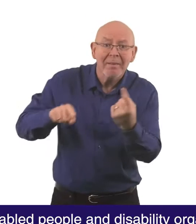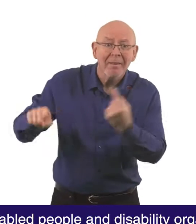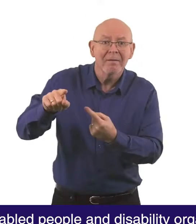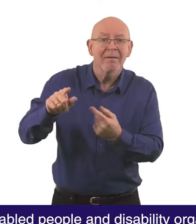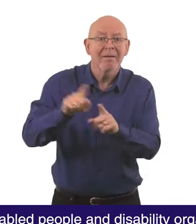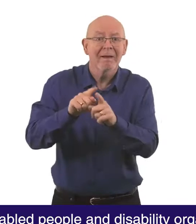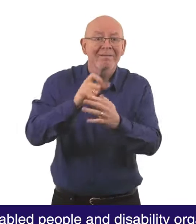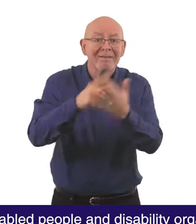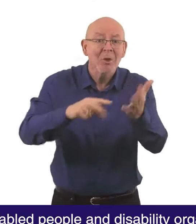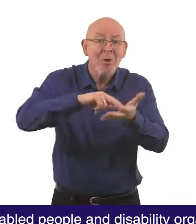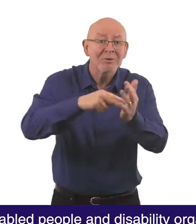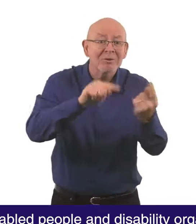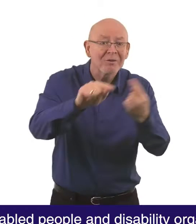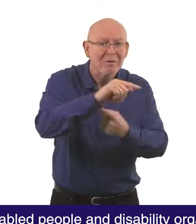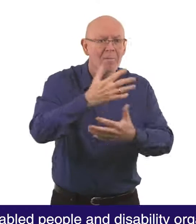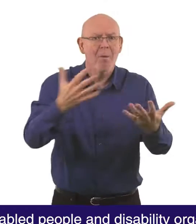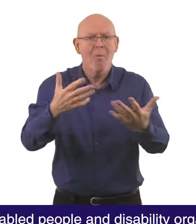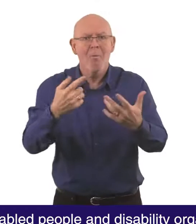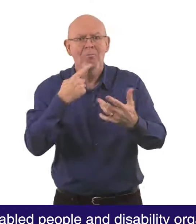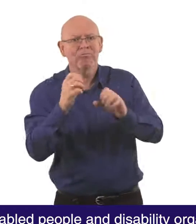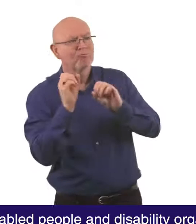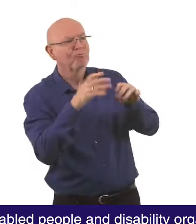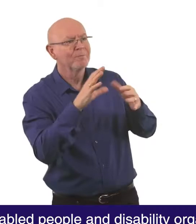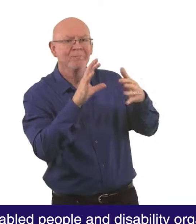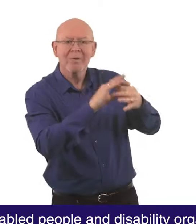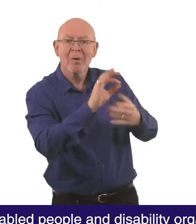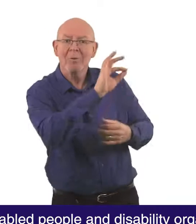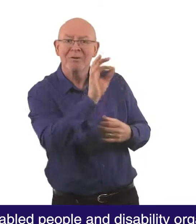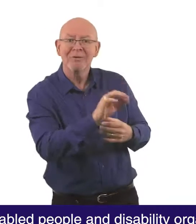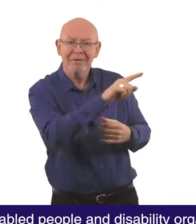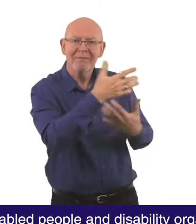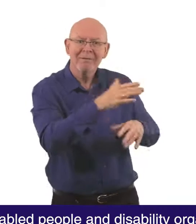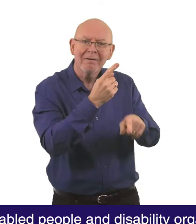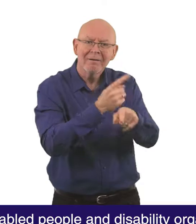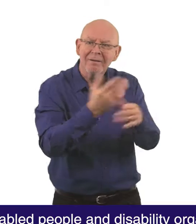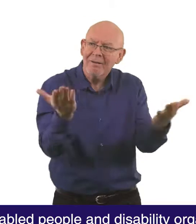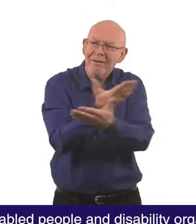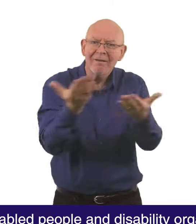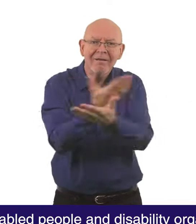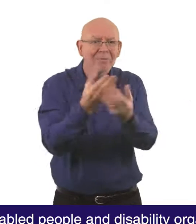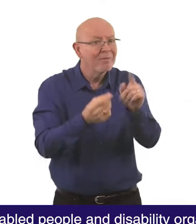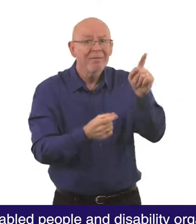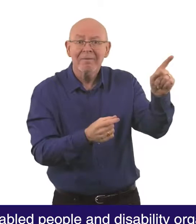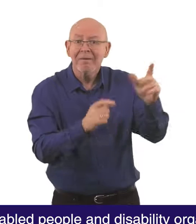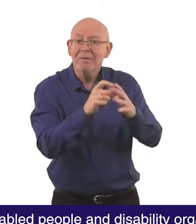Giving disabled people and disability organisations more say in the questions they discuss with